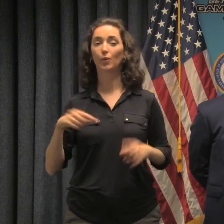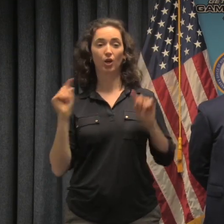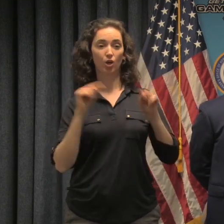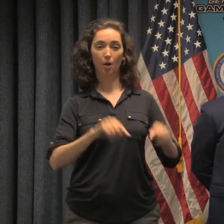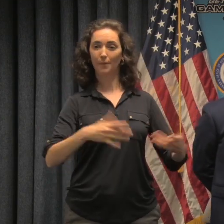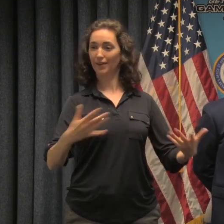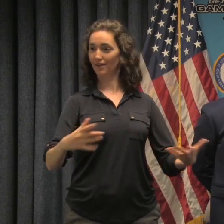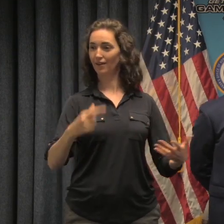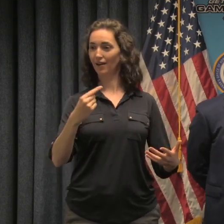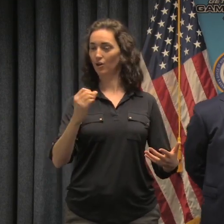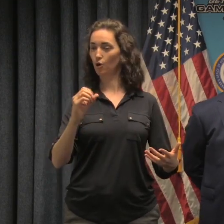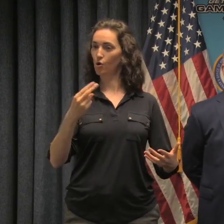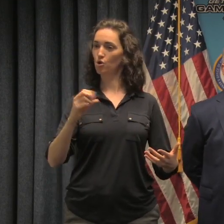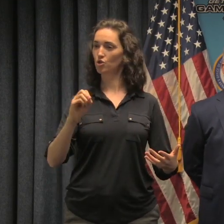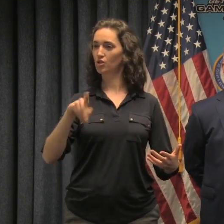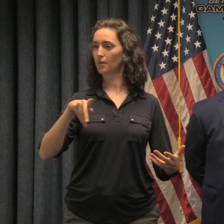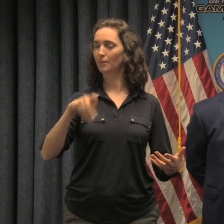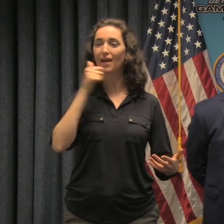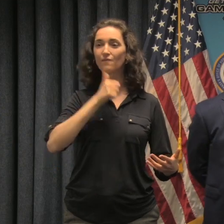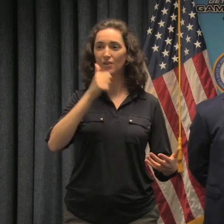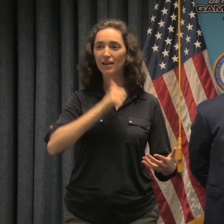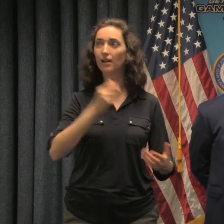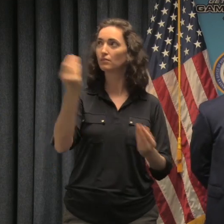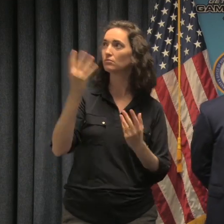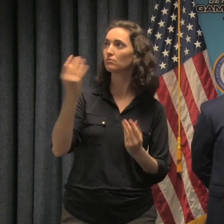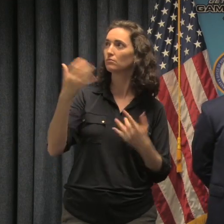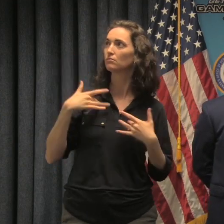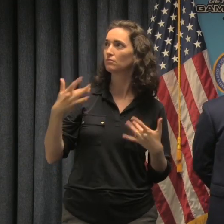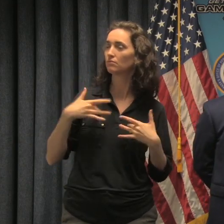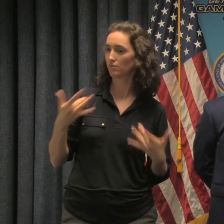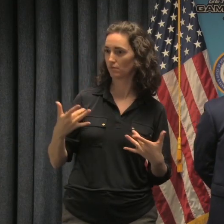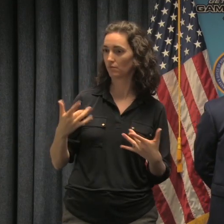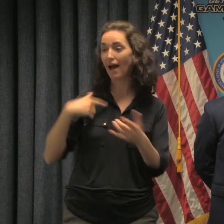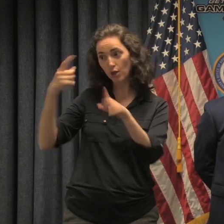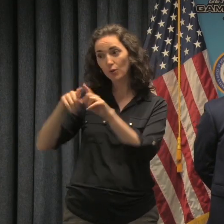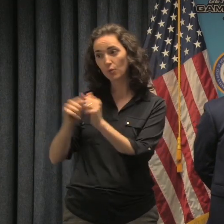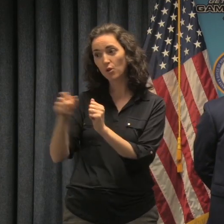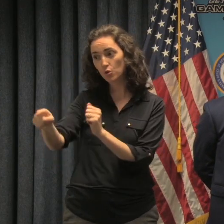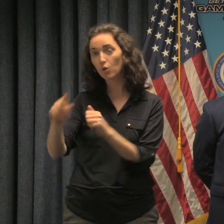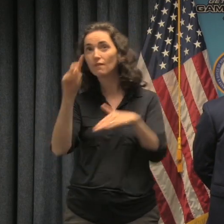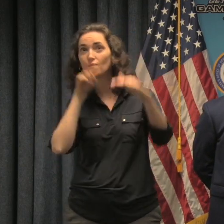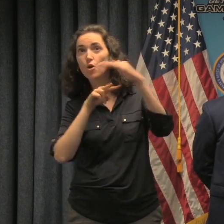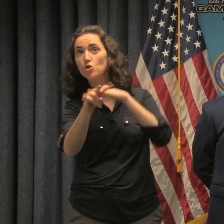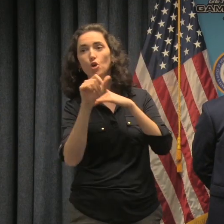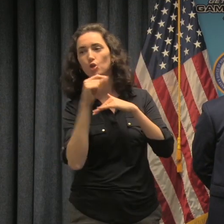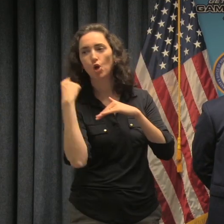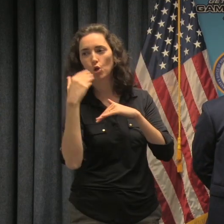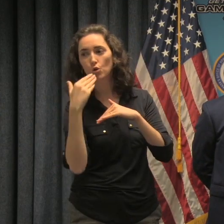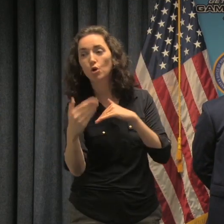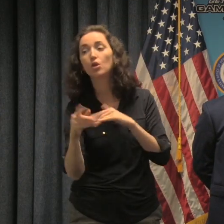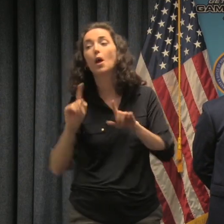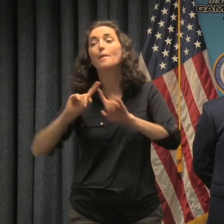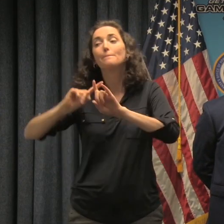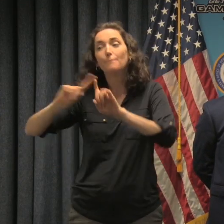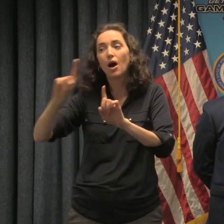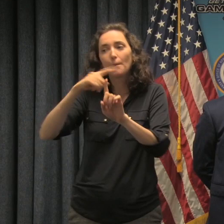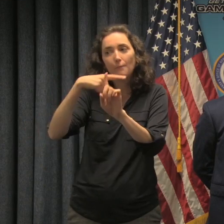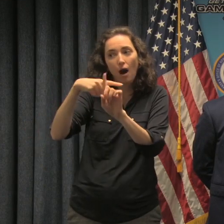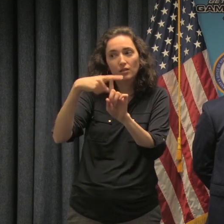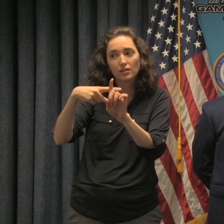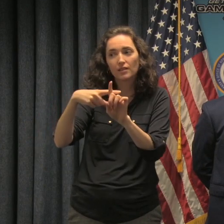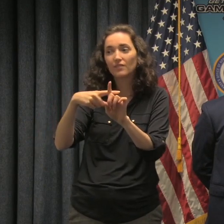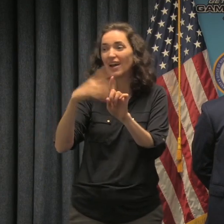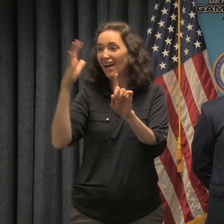looking at these numbers, talking about what measures can be taken. I agree with you. It's not good, but there is a glimmer of hope in that we can